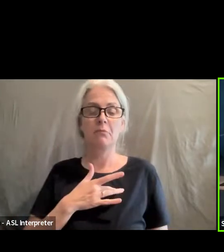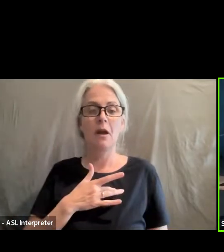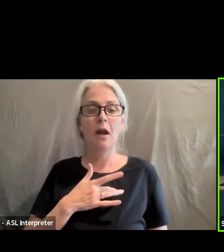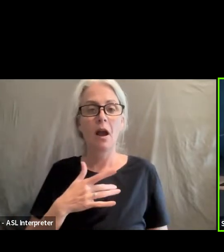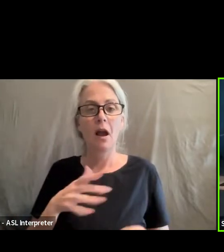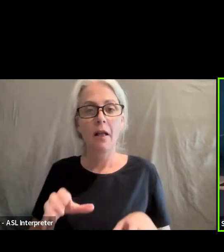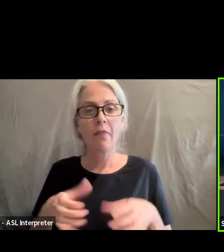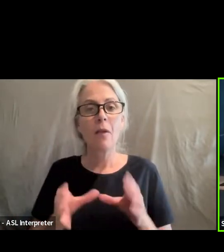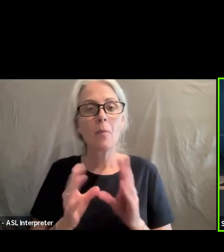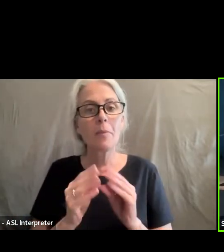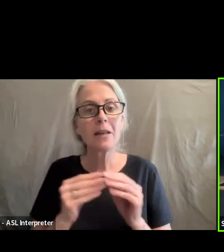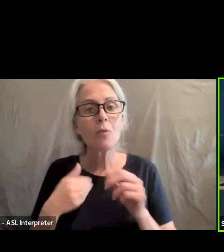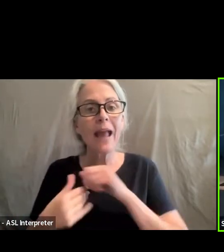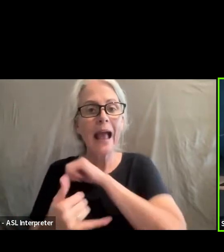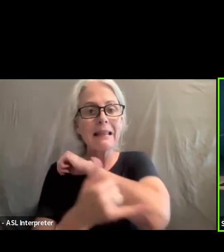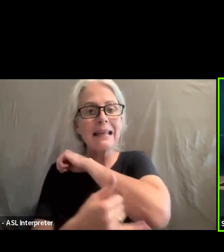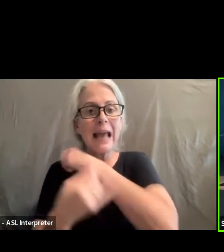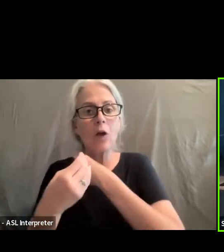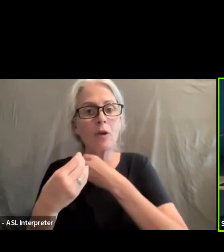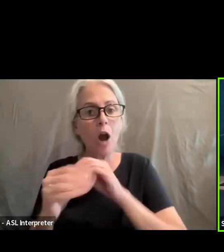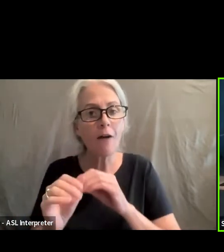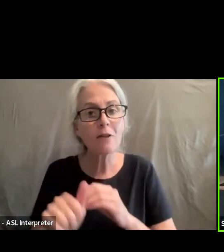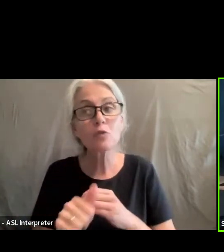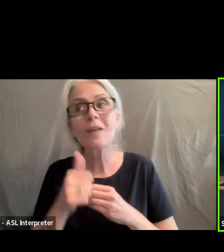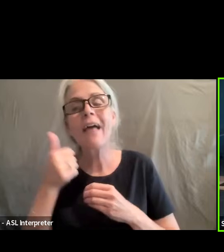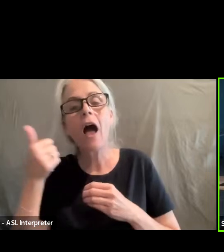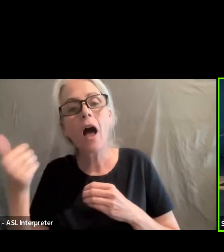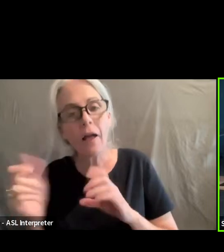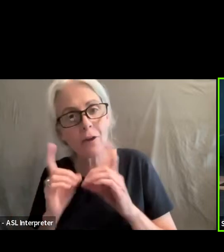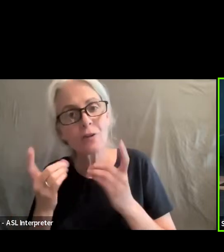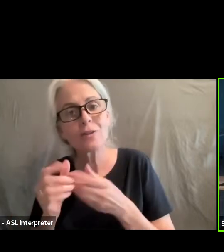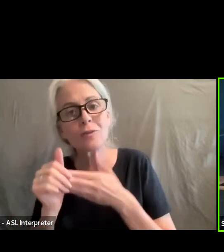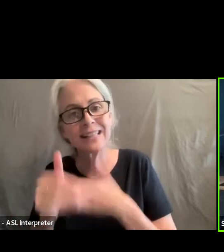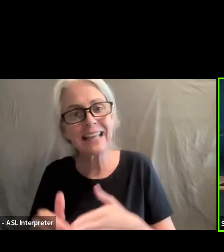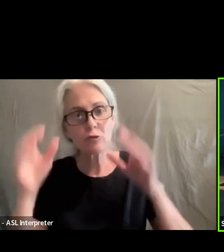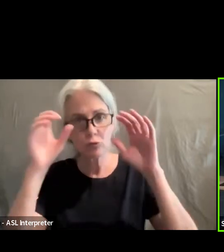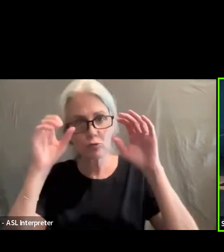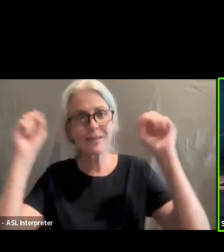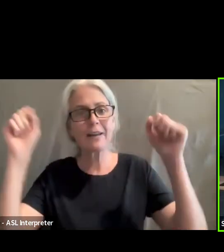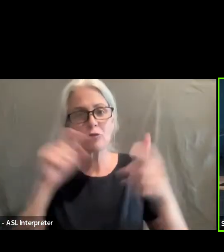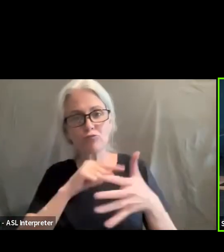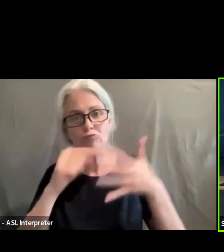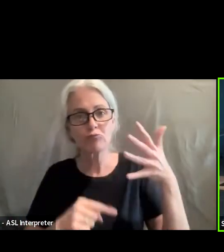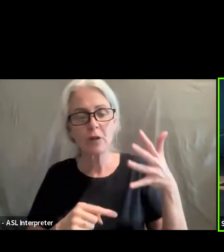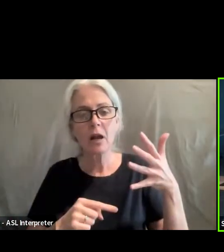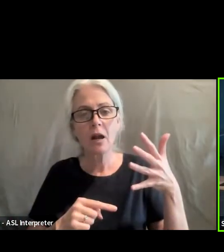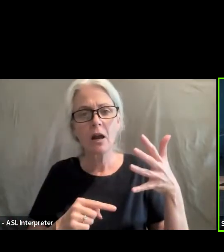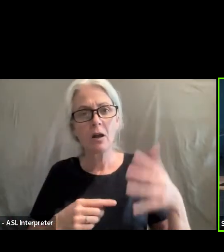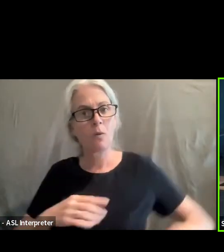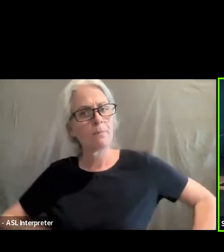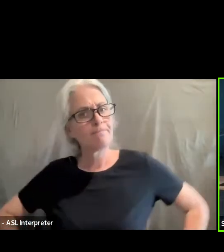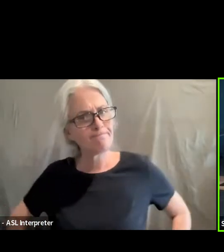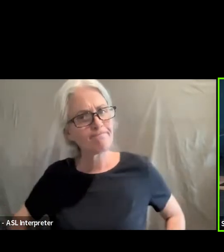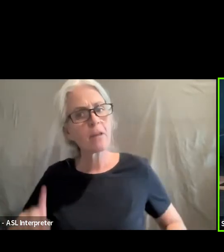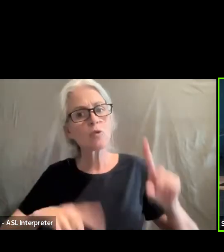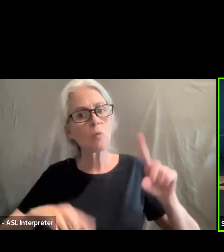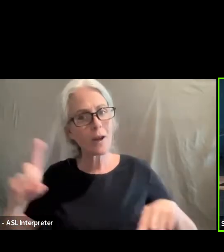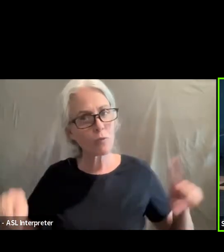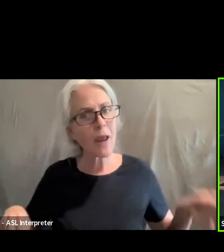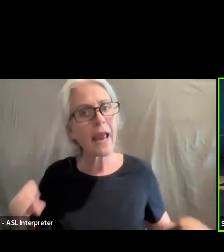that we had at the county office with other district leaders, superintendents and others from across the region. And it was a wide range of